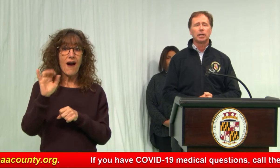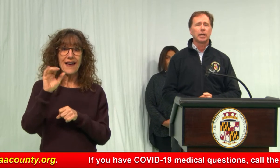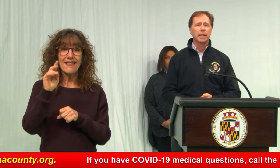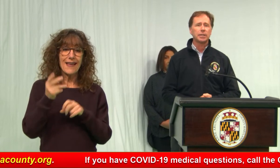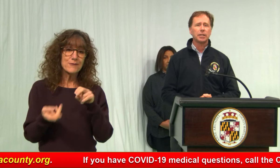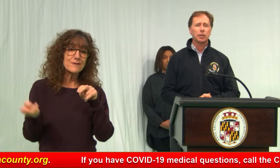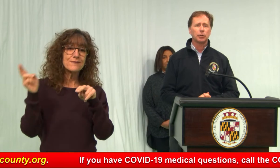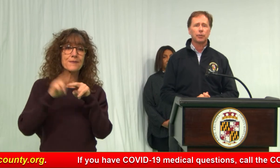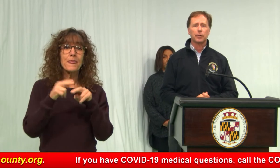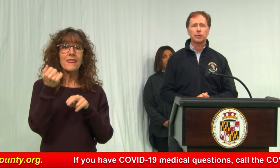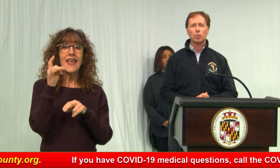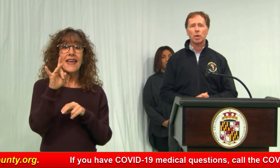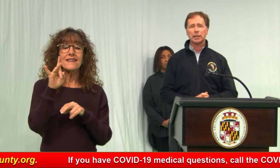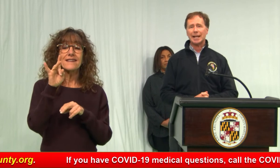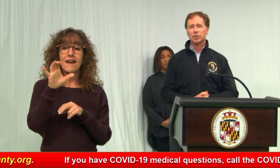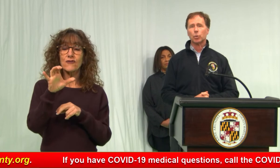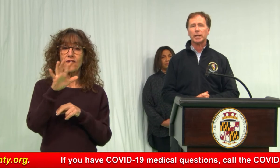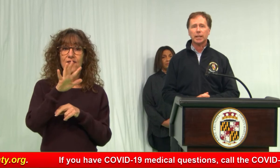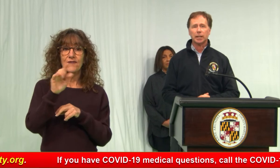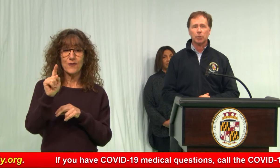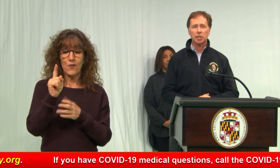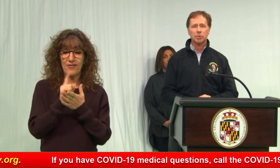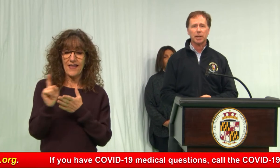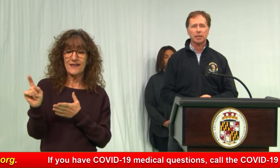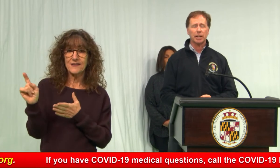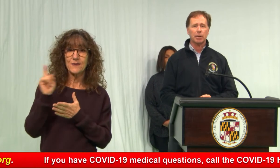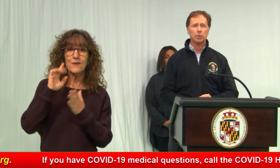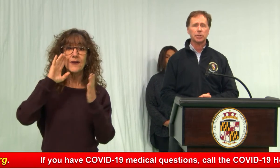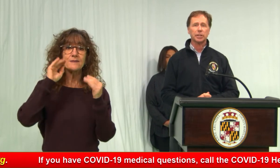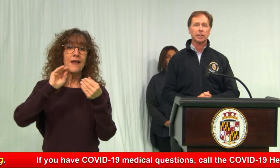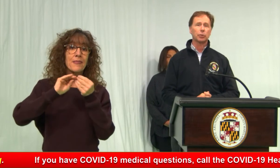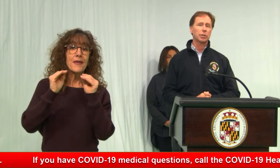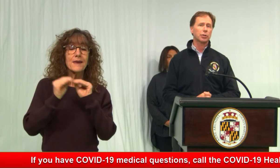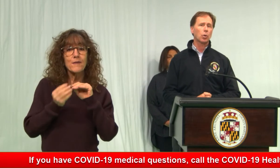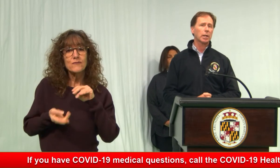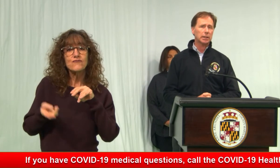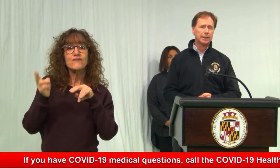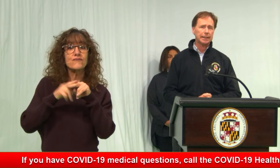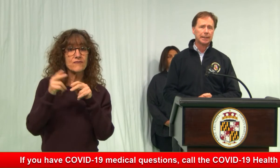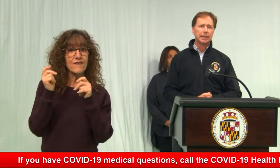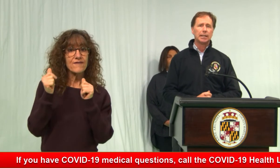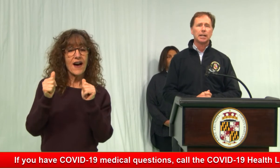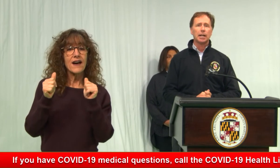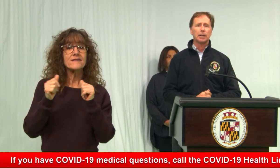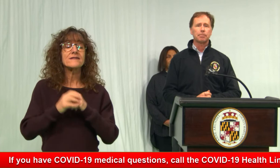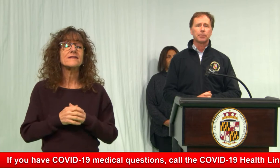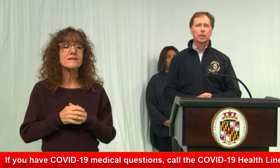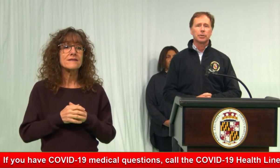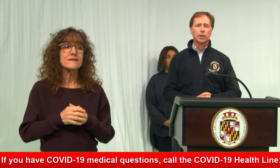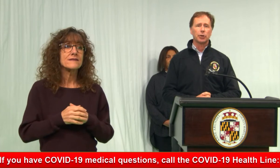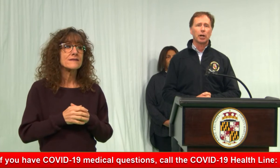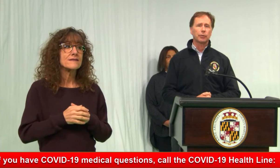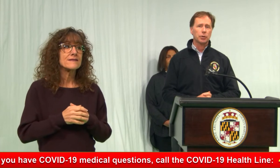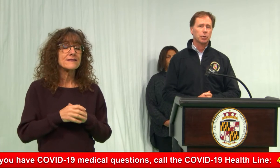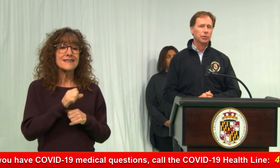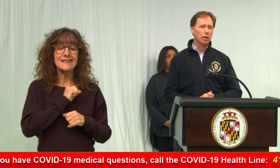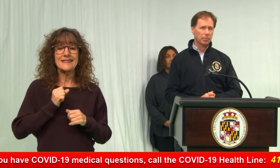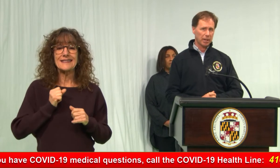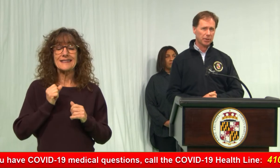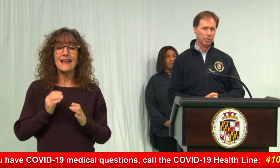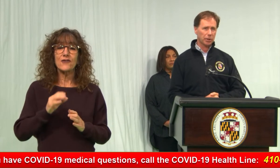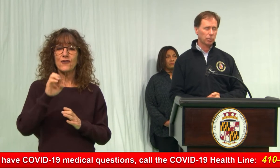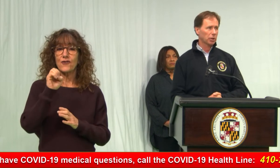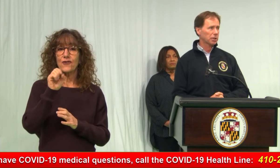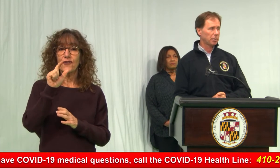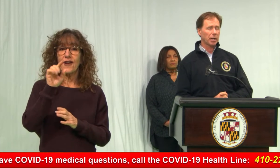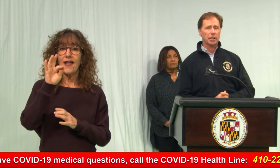had 1,851 last week, and we expect that number to increase quickly. Senator Elforth will talk